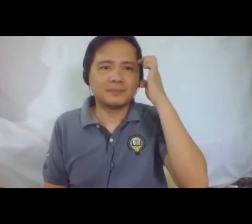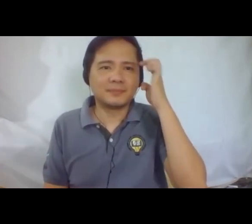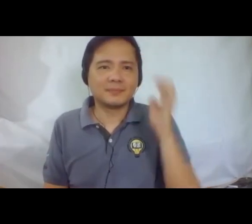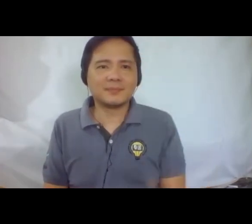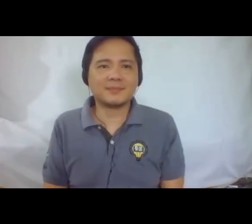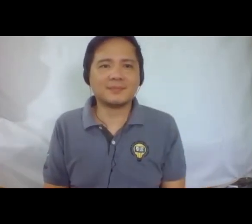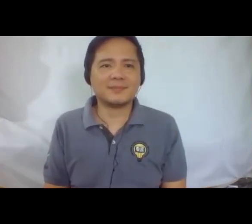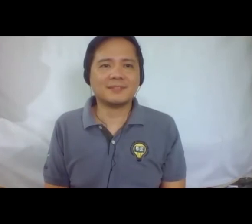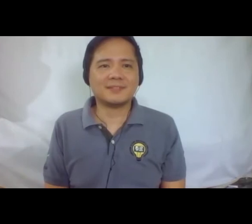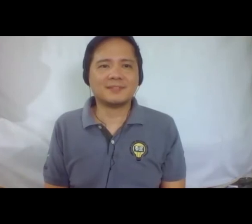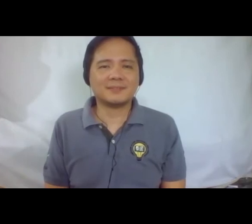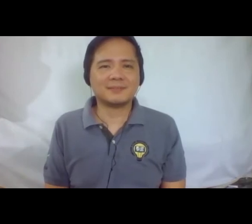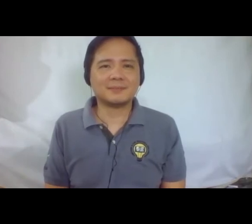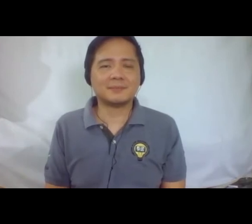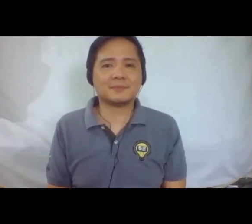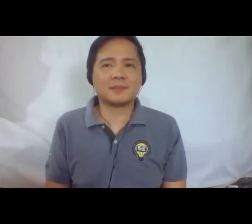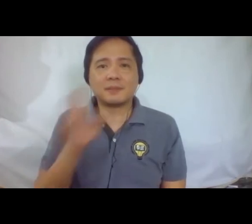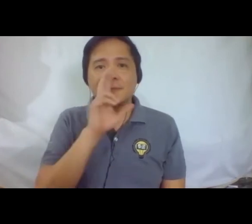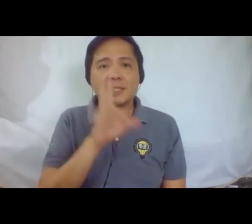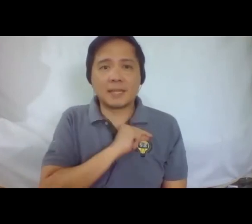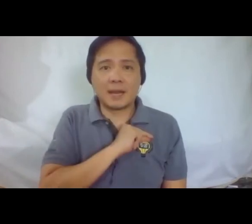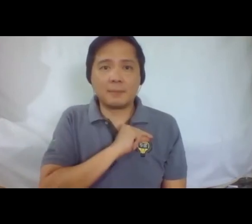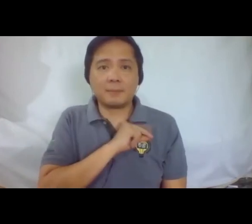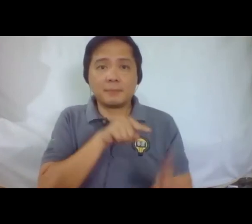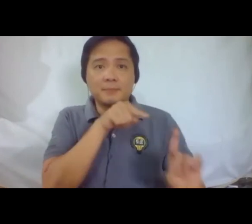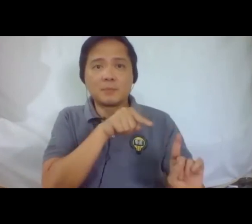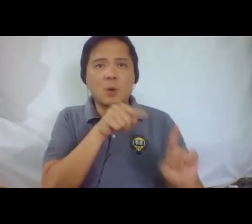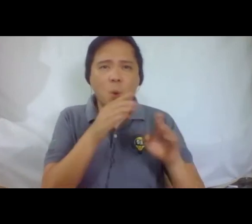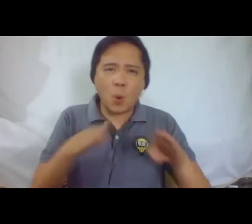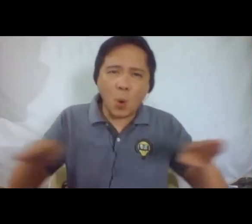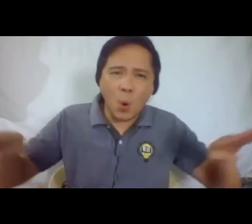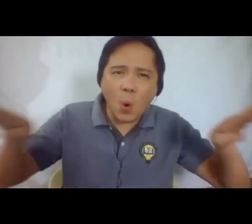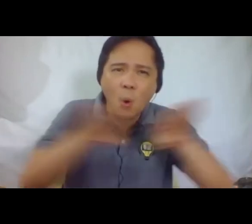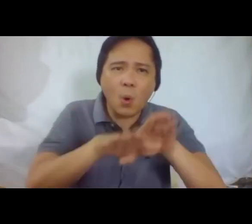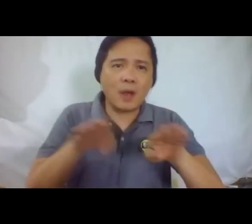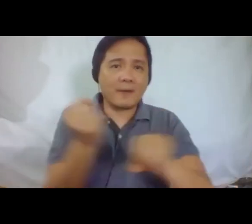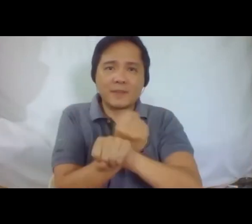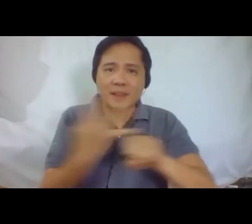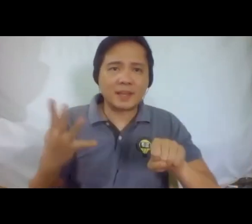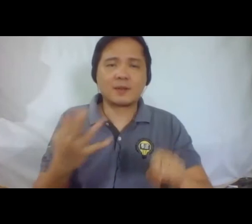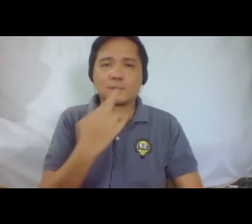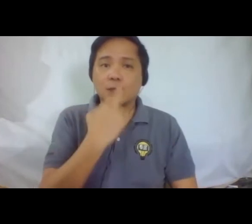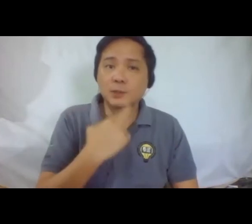But Vietnam pretty much closed everything down, restaurants, churches.